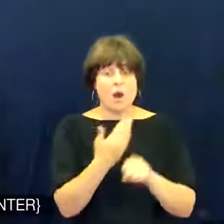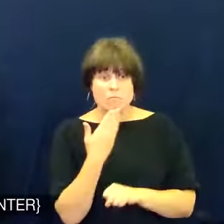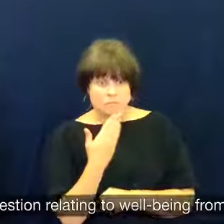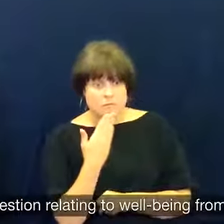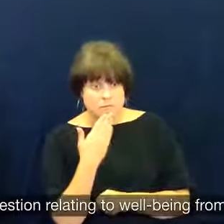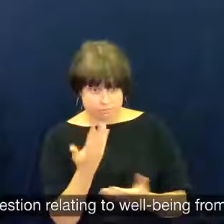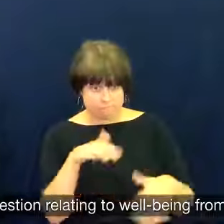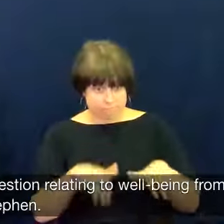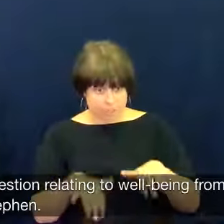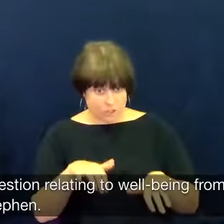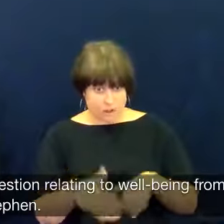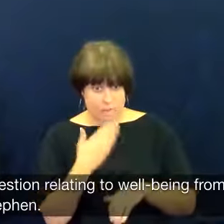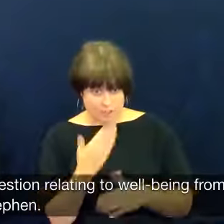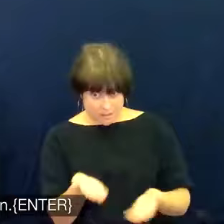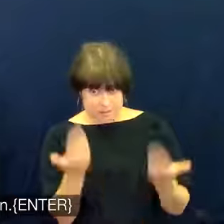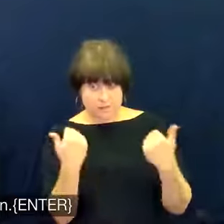us, Stephen.